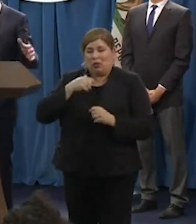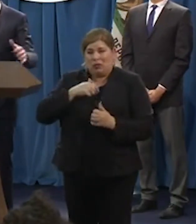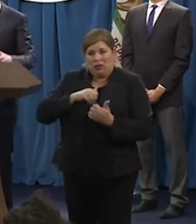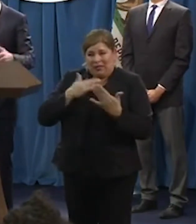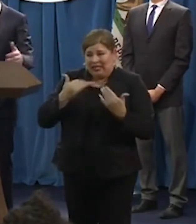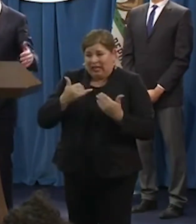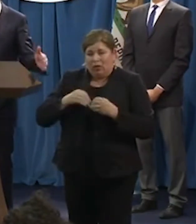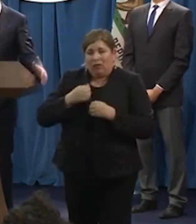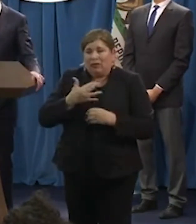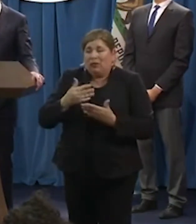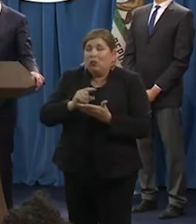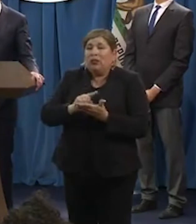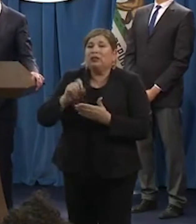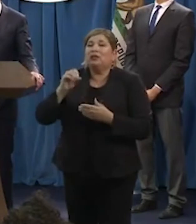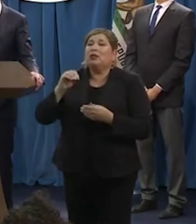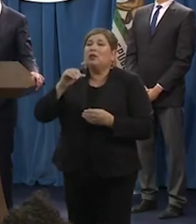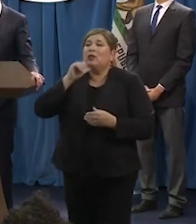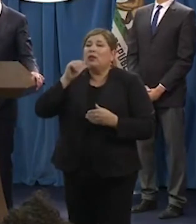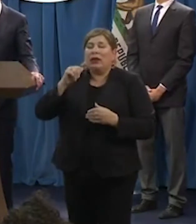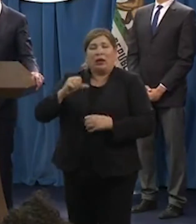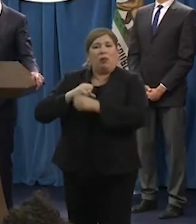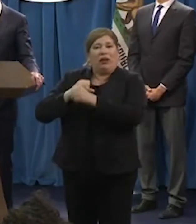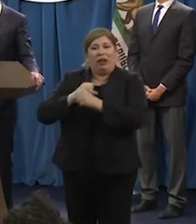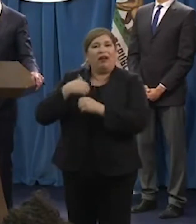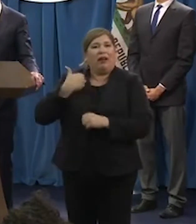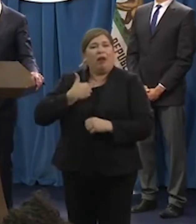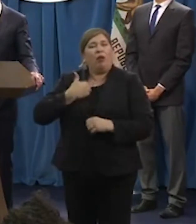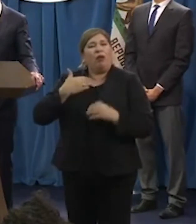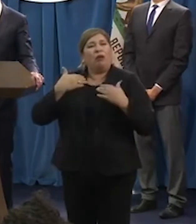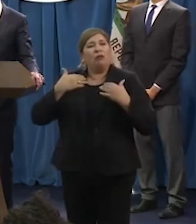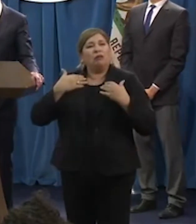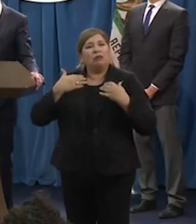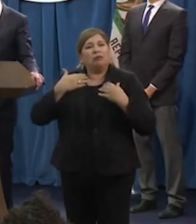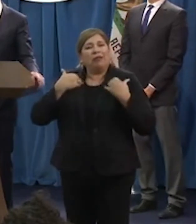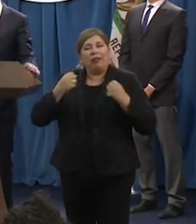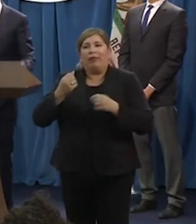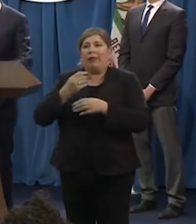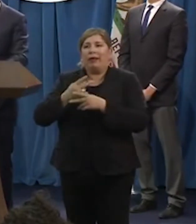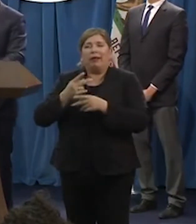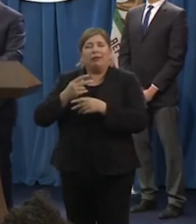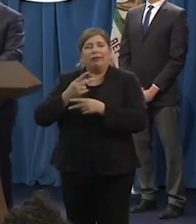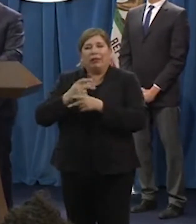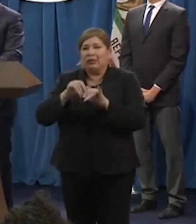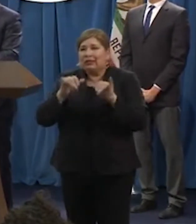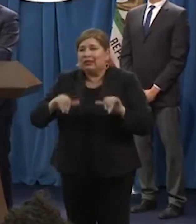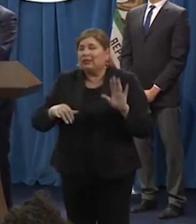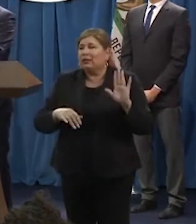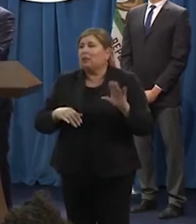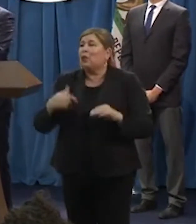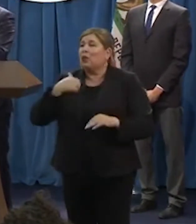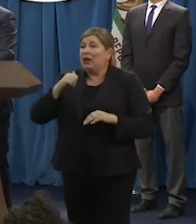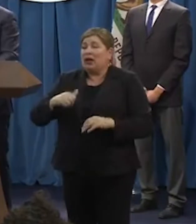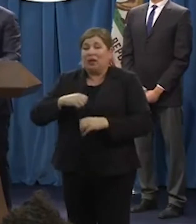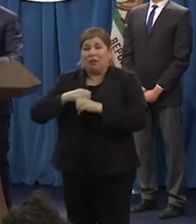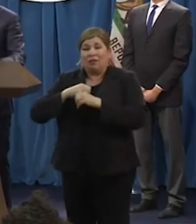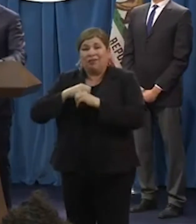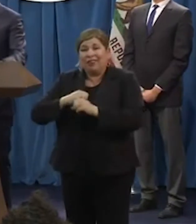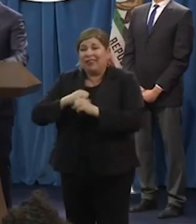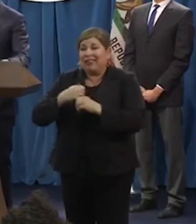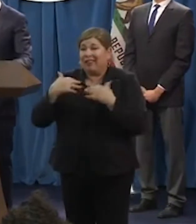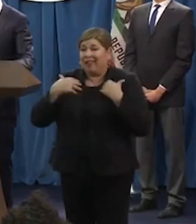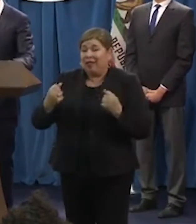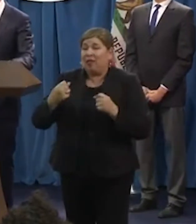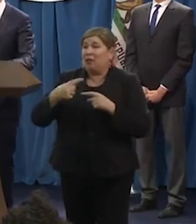system and we can meet this moment, protect people, and do our best to address not just the health, but